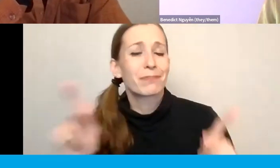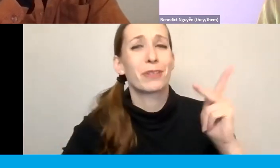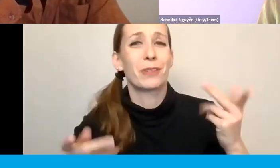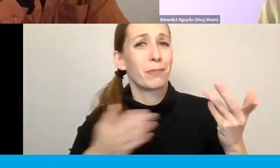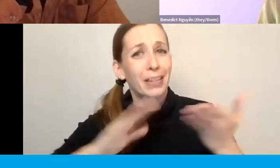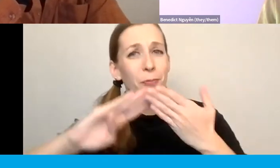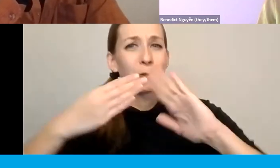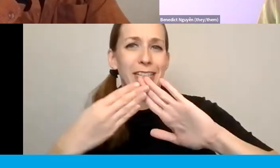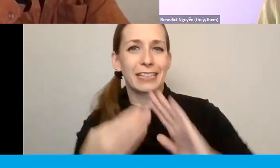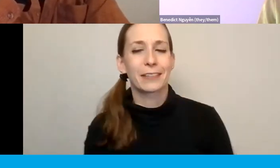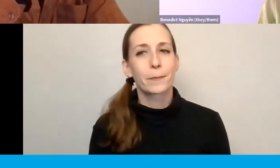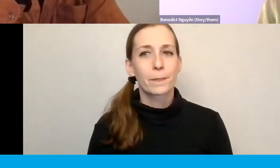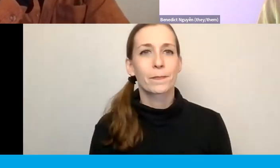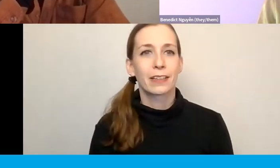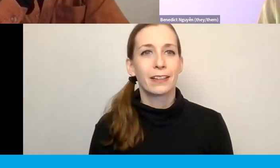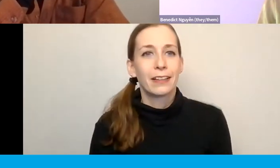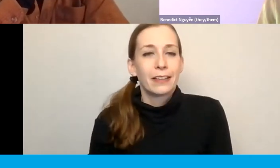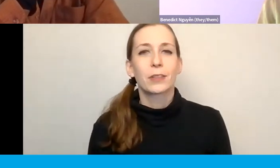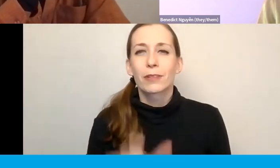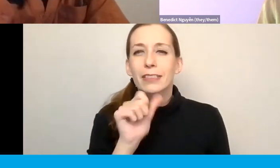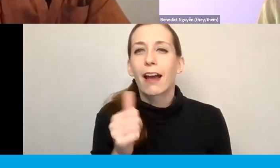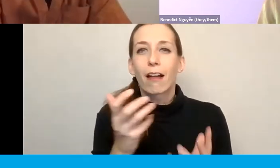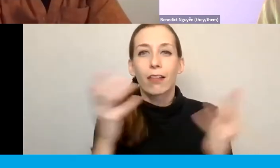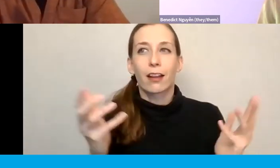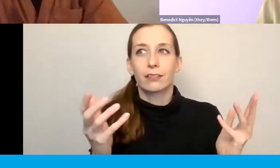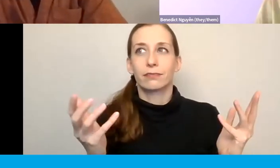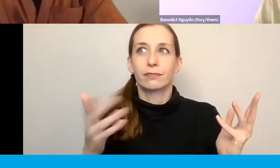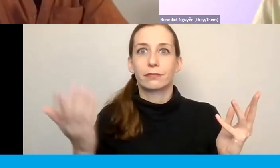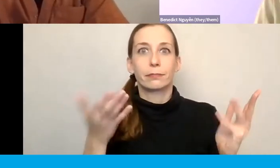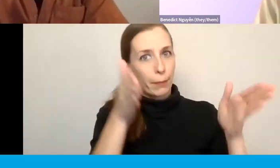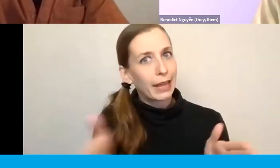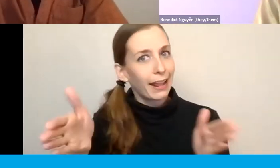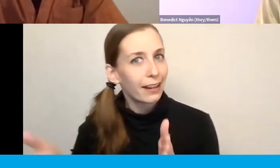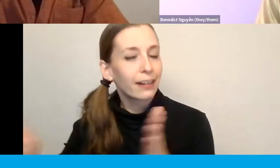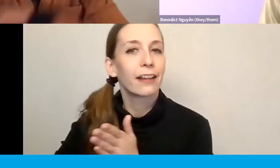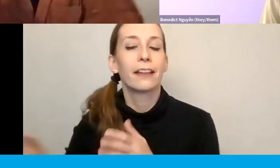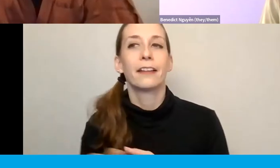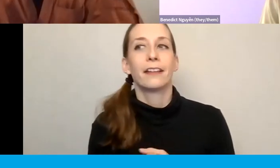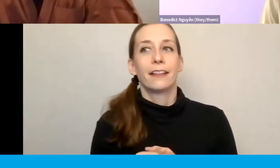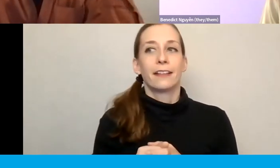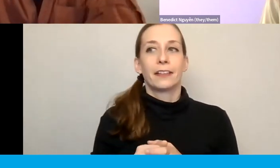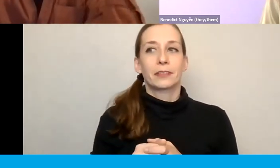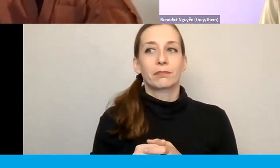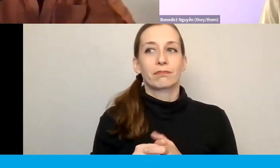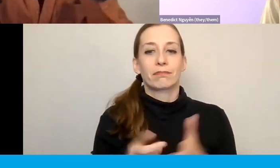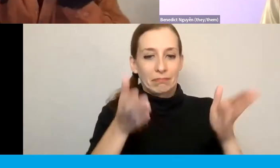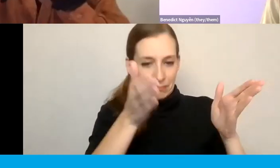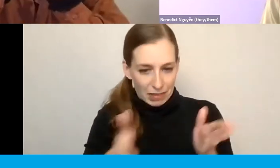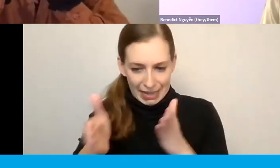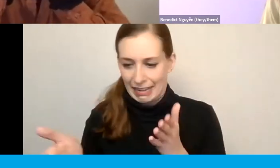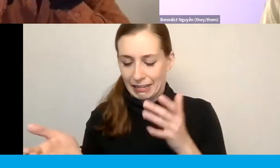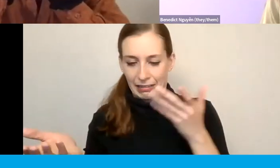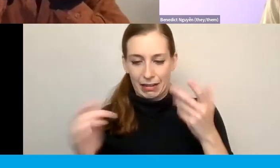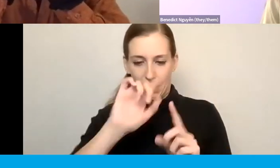very little thought around what does it mean to make a film, right, as a dance